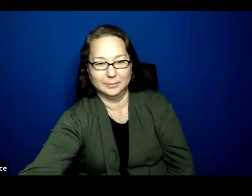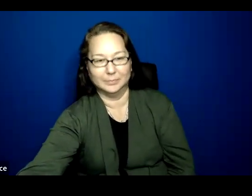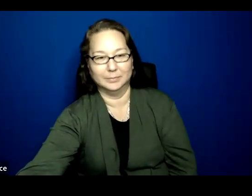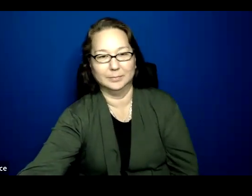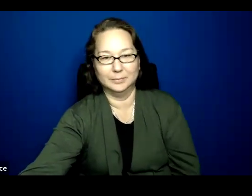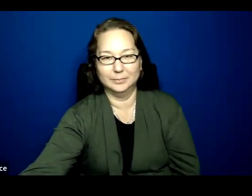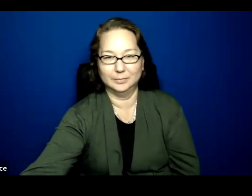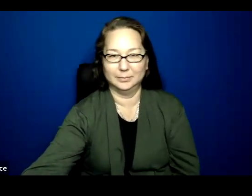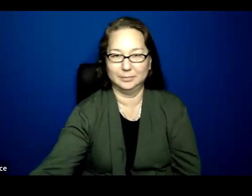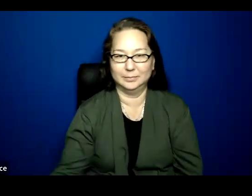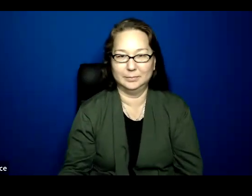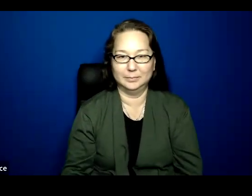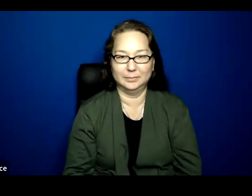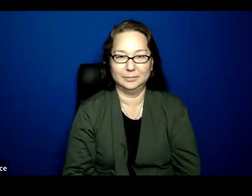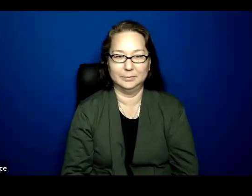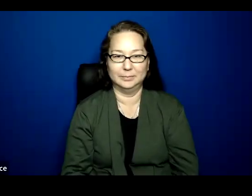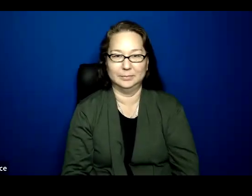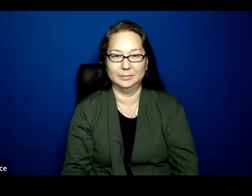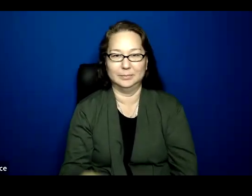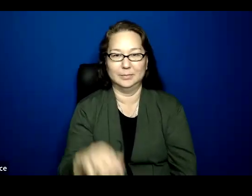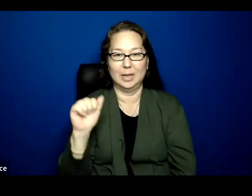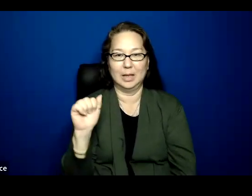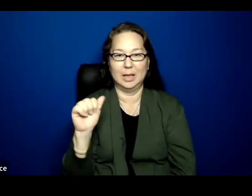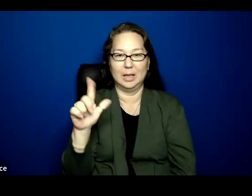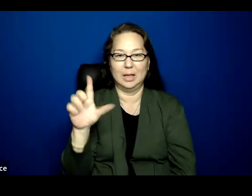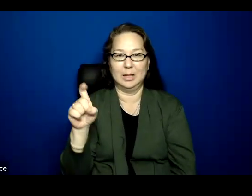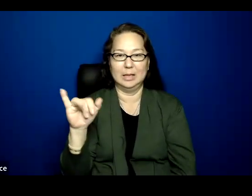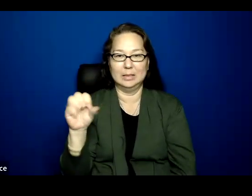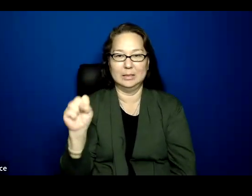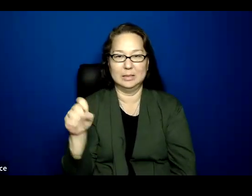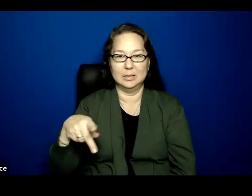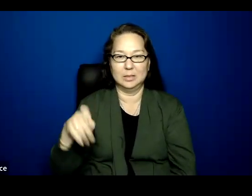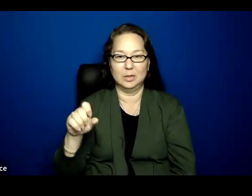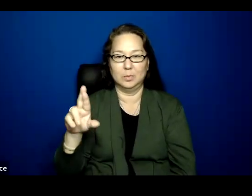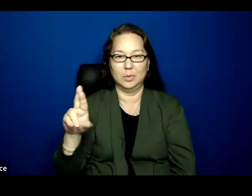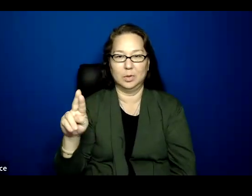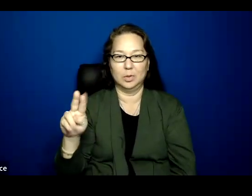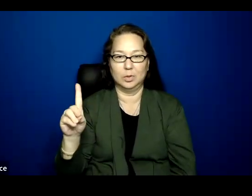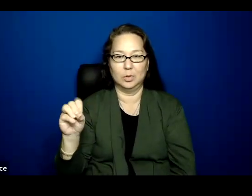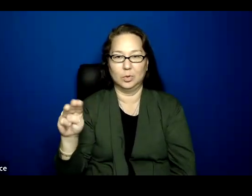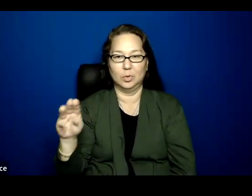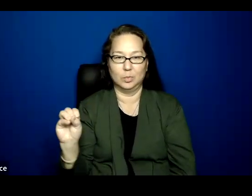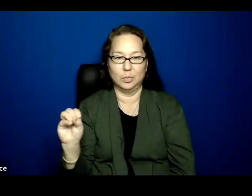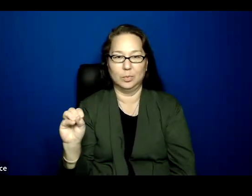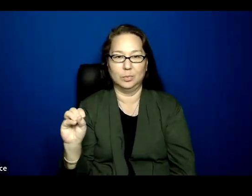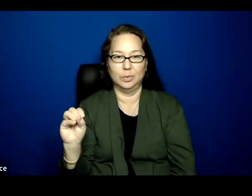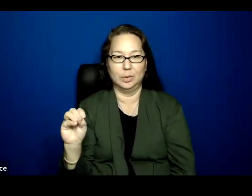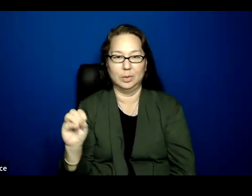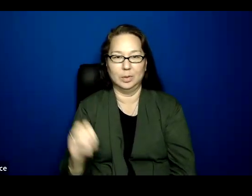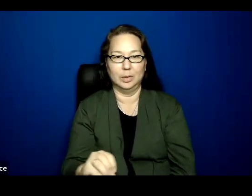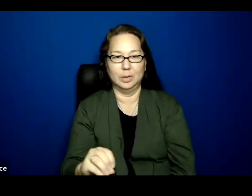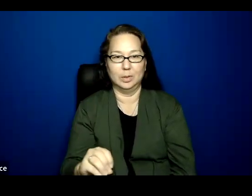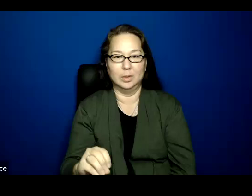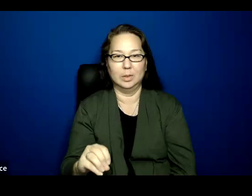Is Alexis Perdomo in the, no? Okay, well, we can continue and then we can,